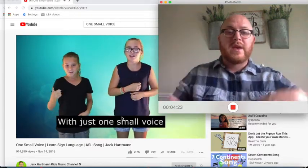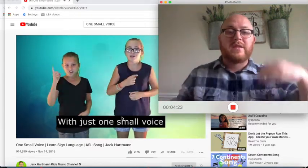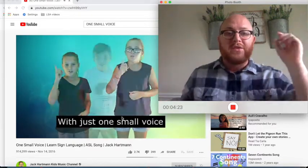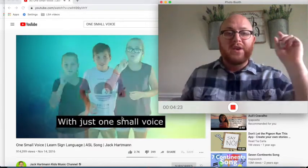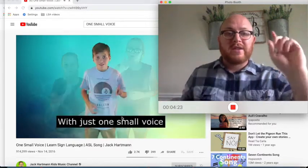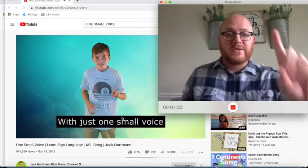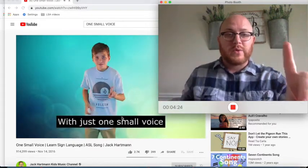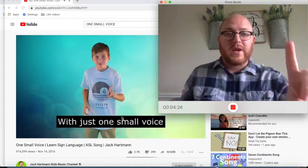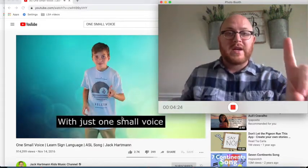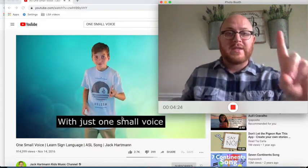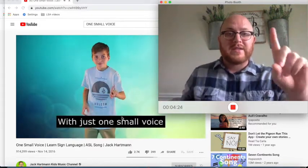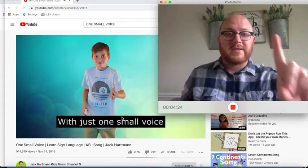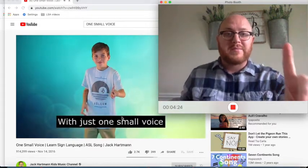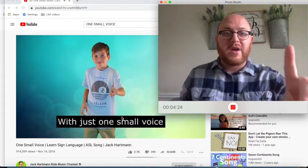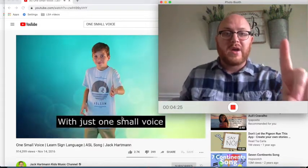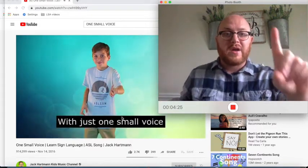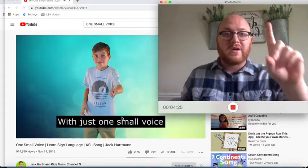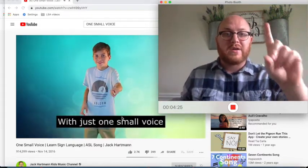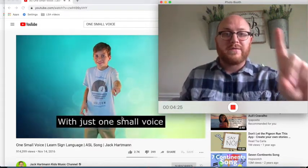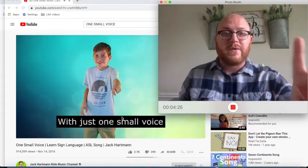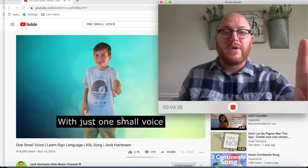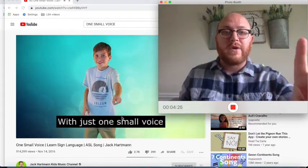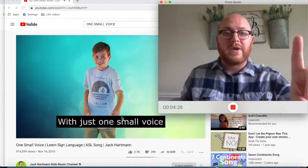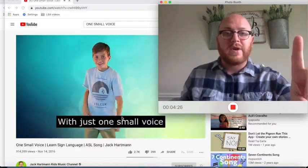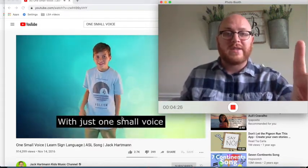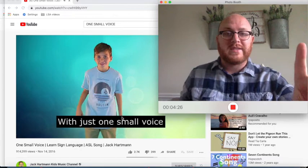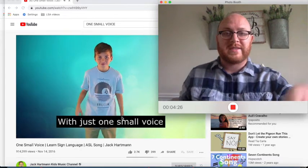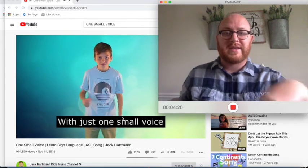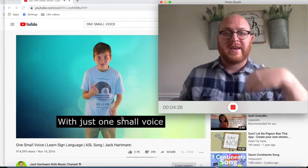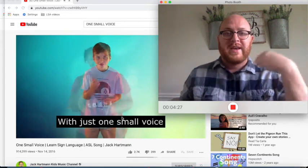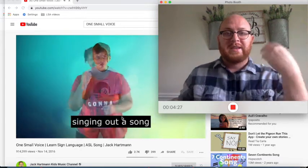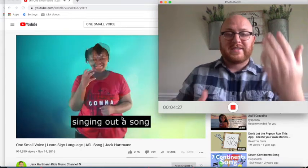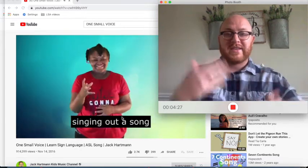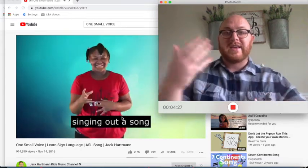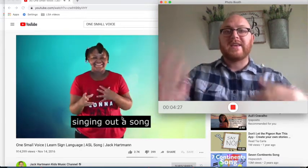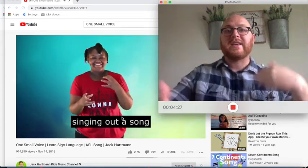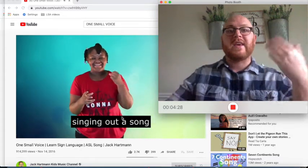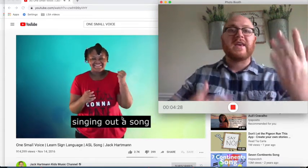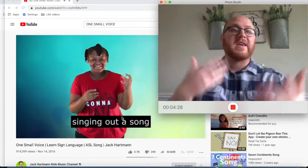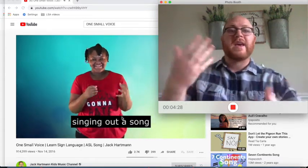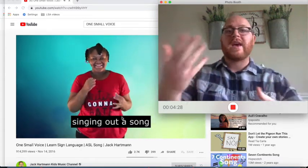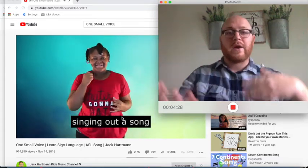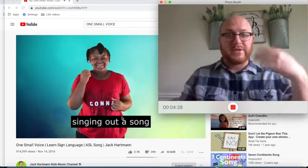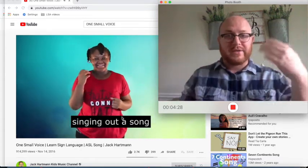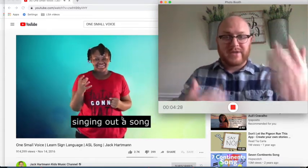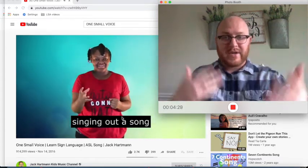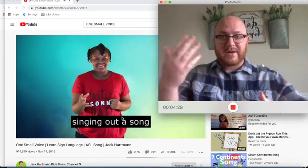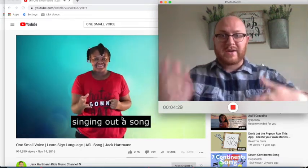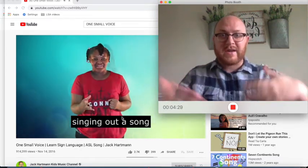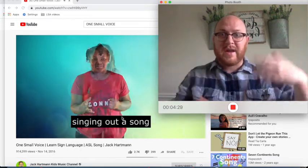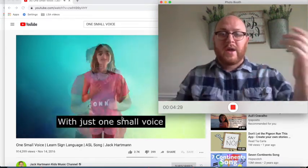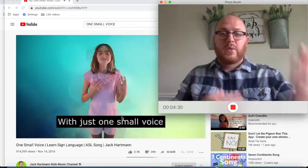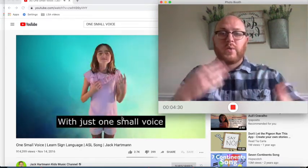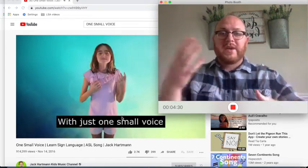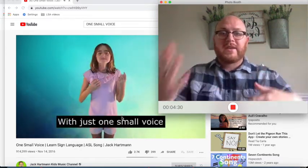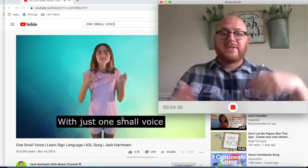With just one small voice, singing out a song. With